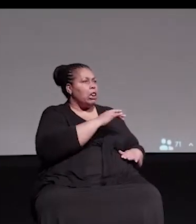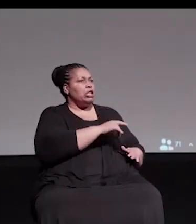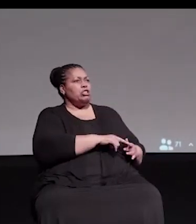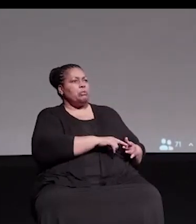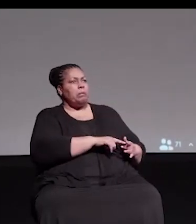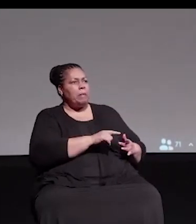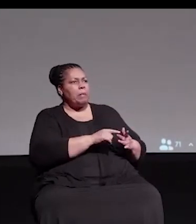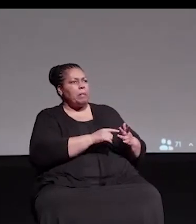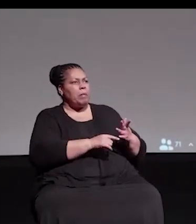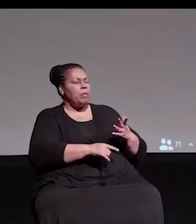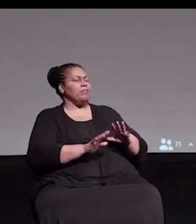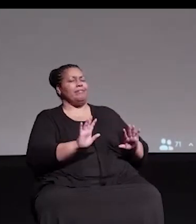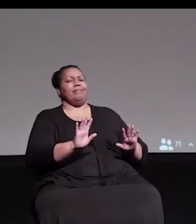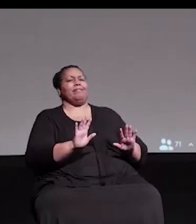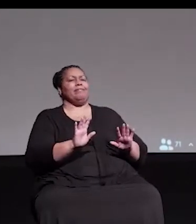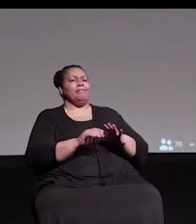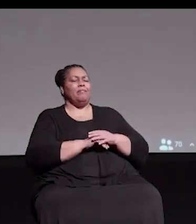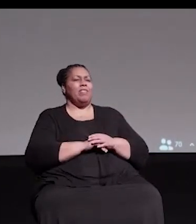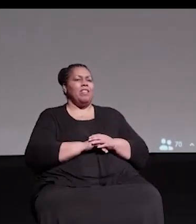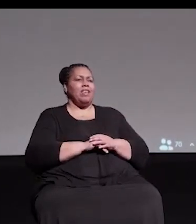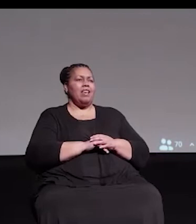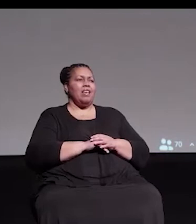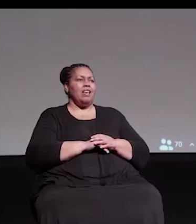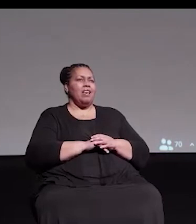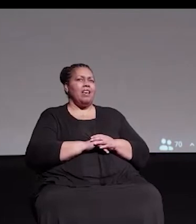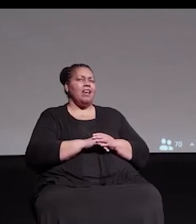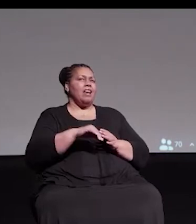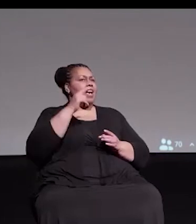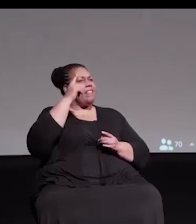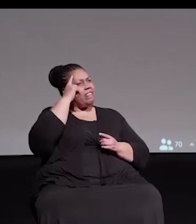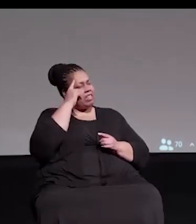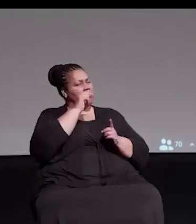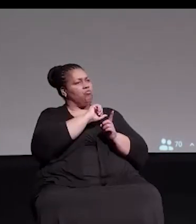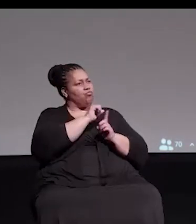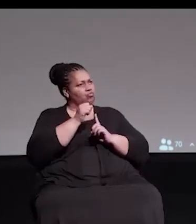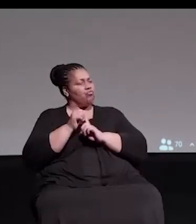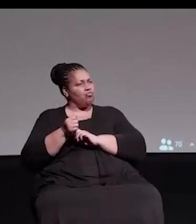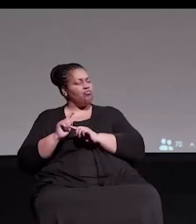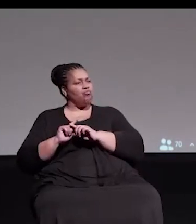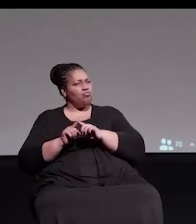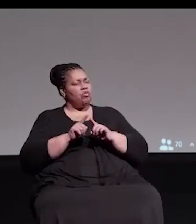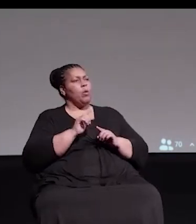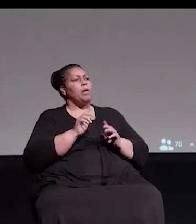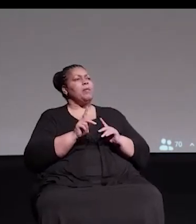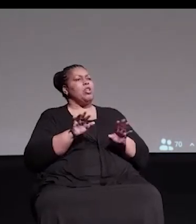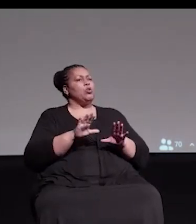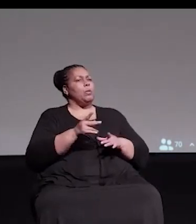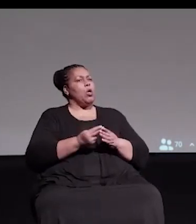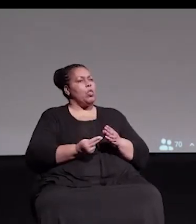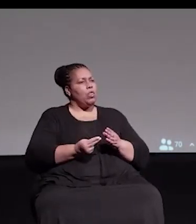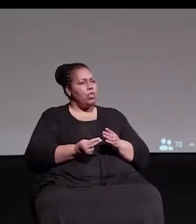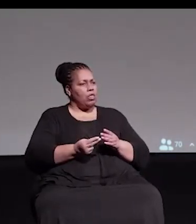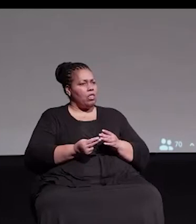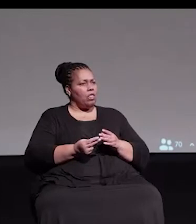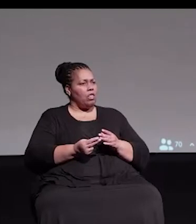don't know. Because I think there's situations where like people are doing both, you know, and then how do